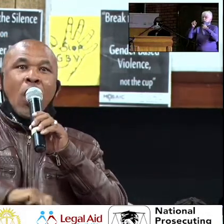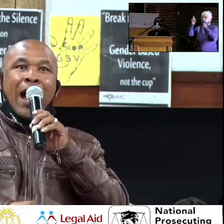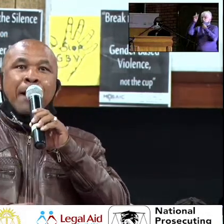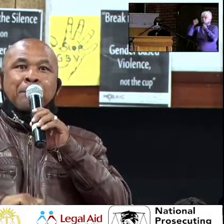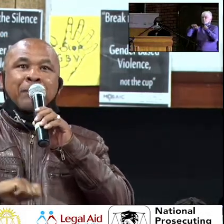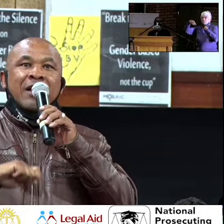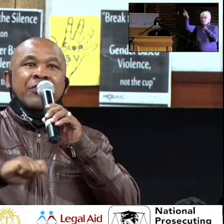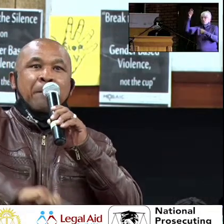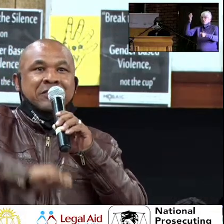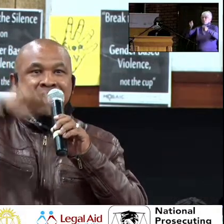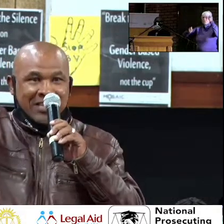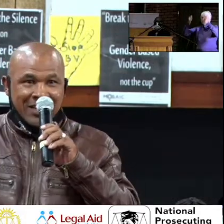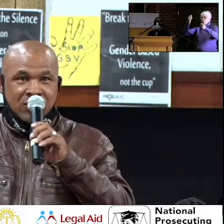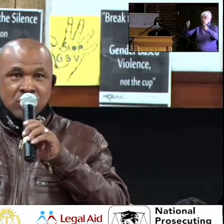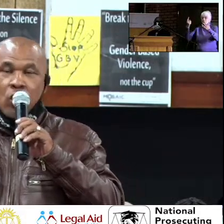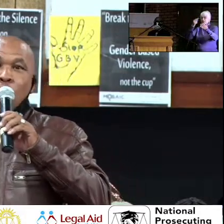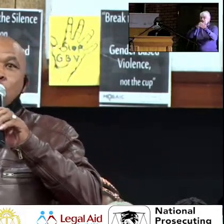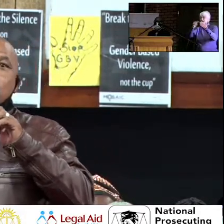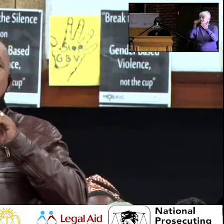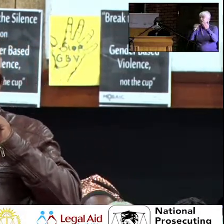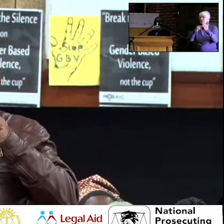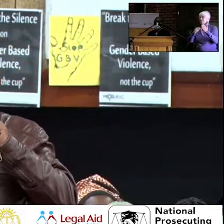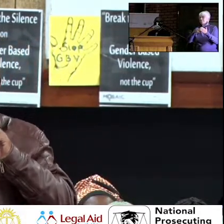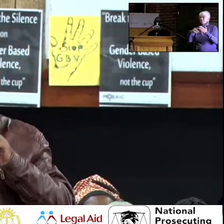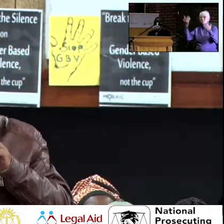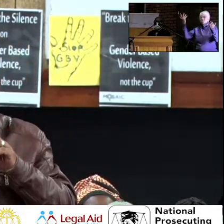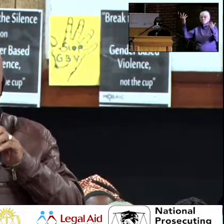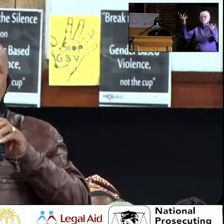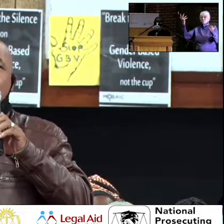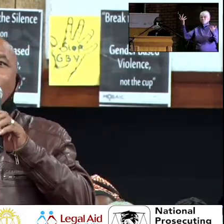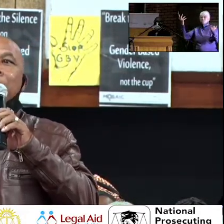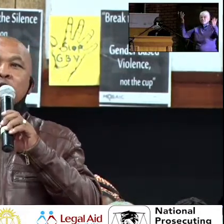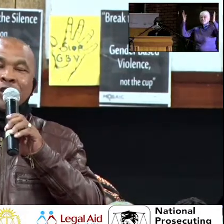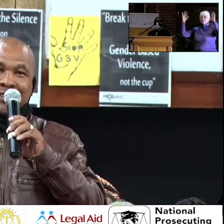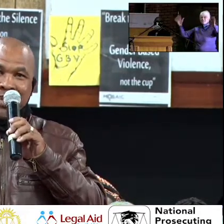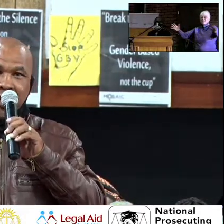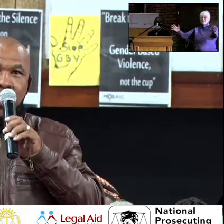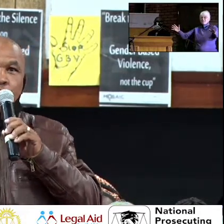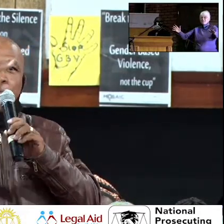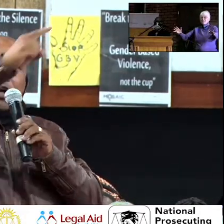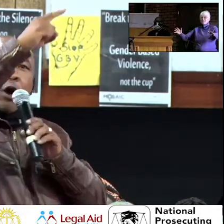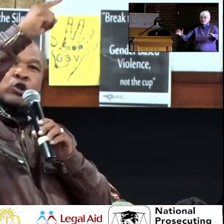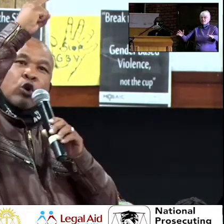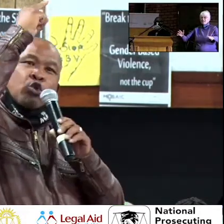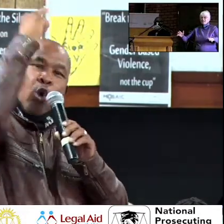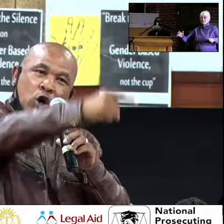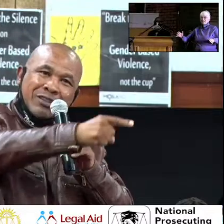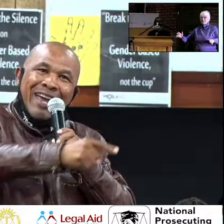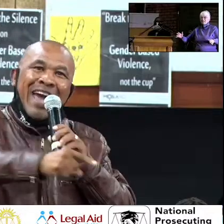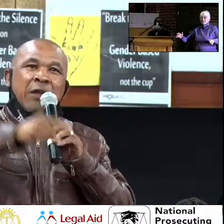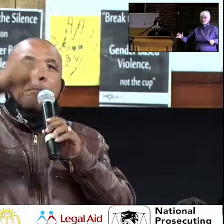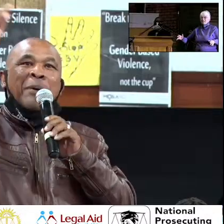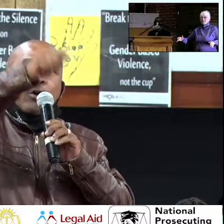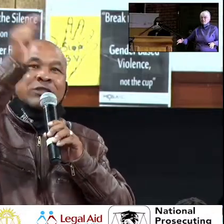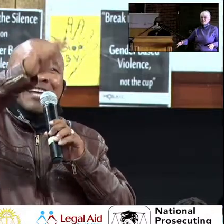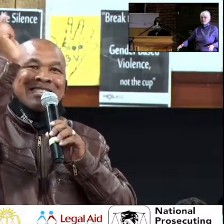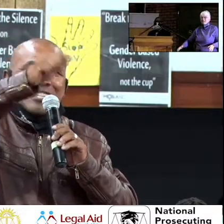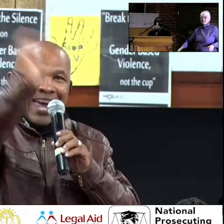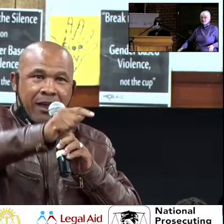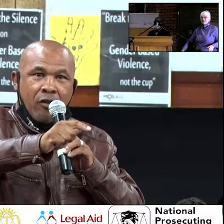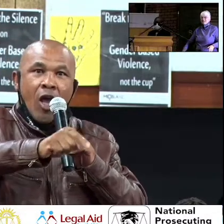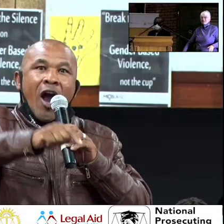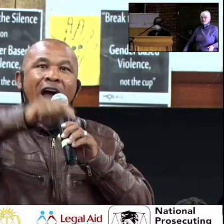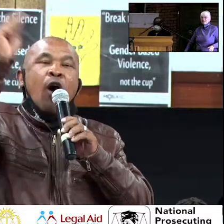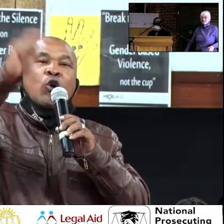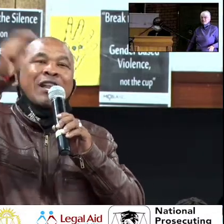you draw up the petitions, you mobilize the community to go to court and protest